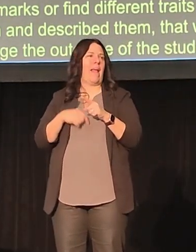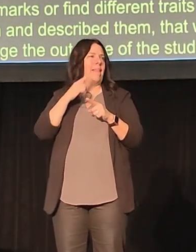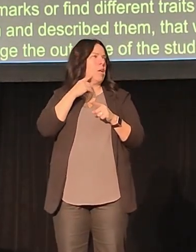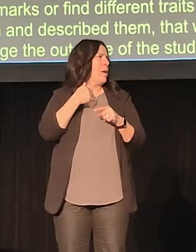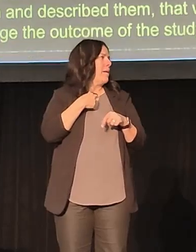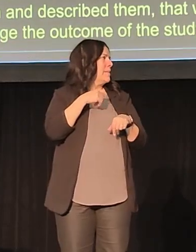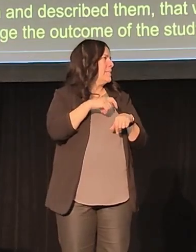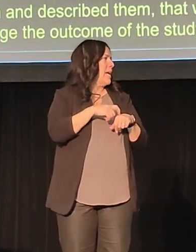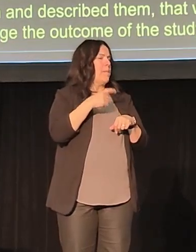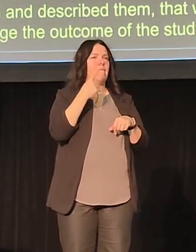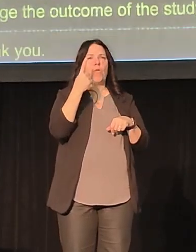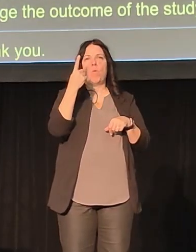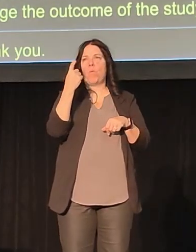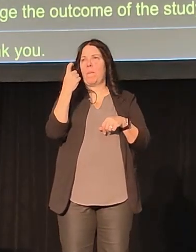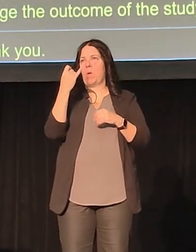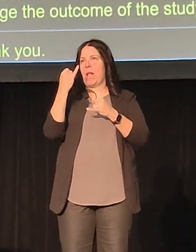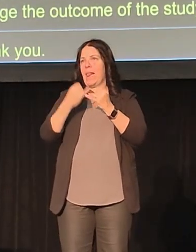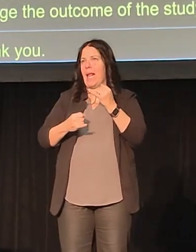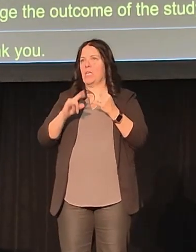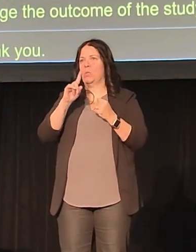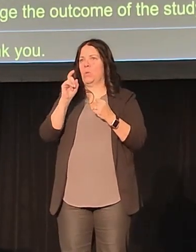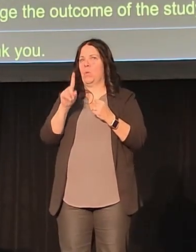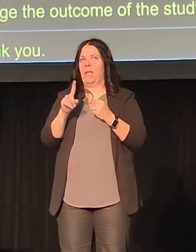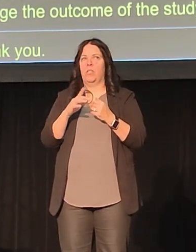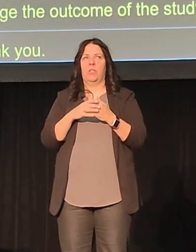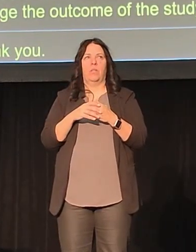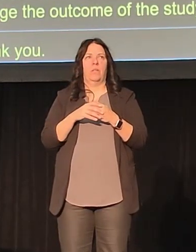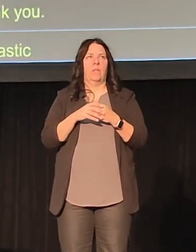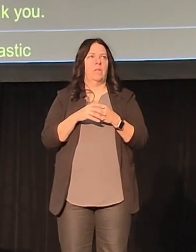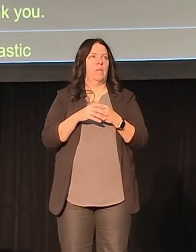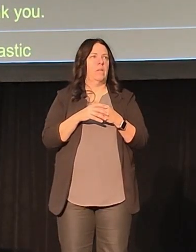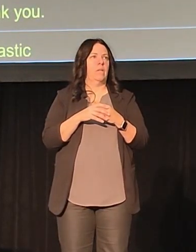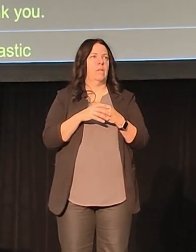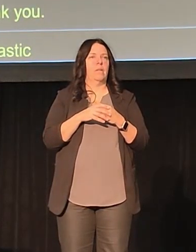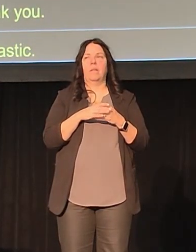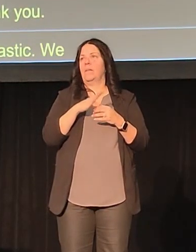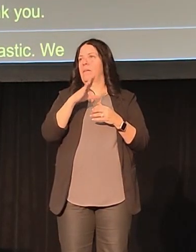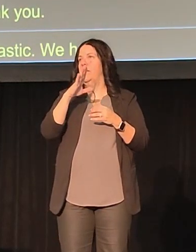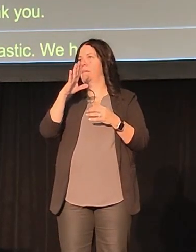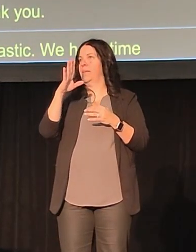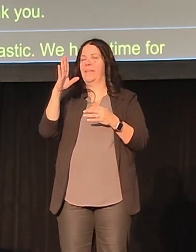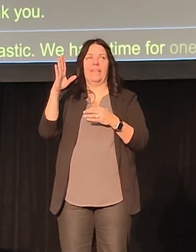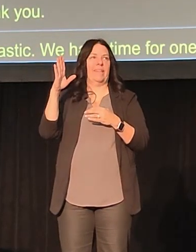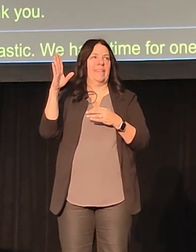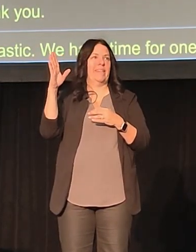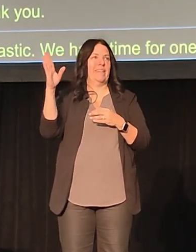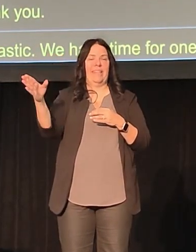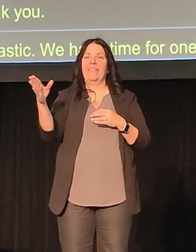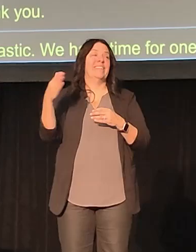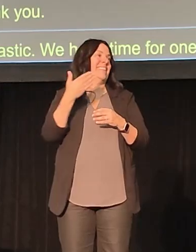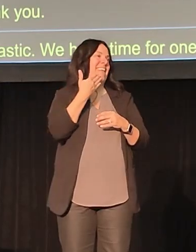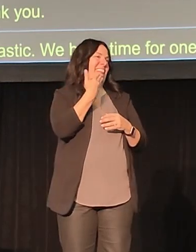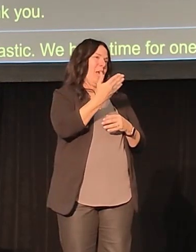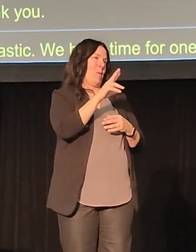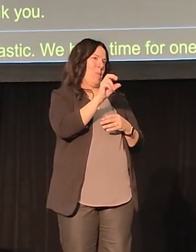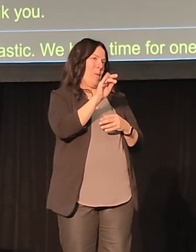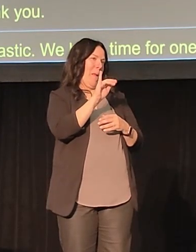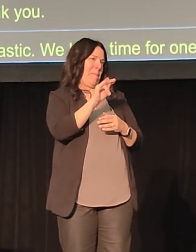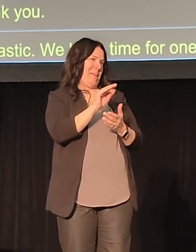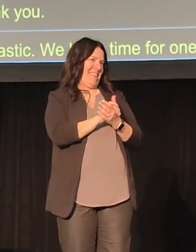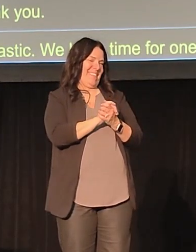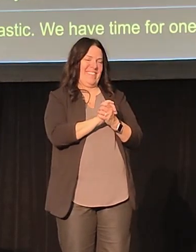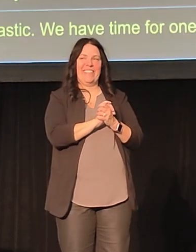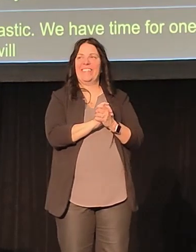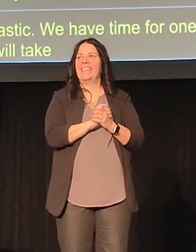for one last question. Okay, we'll take it from the right of the room. Thank you, Robin. And